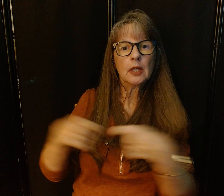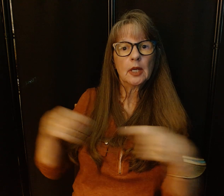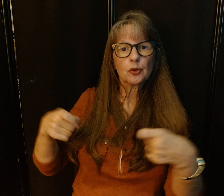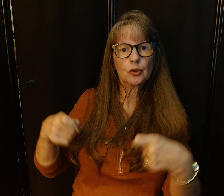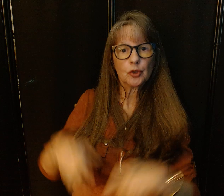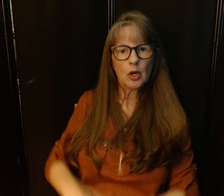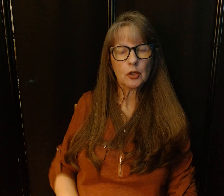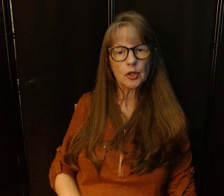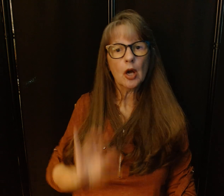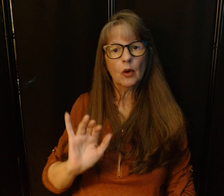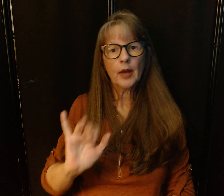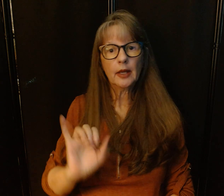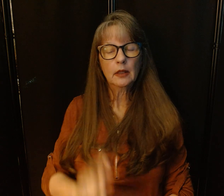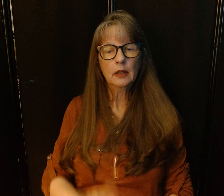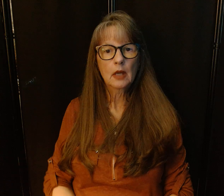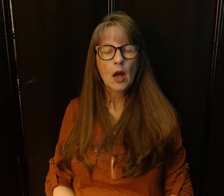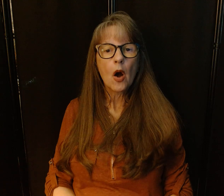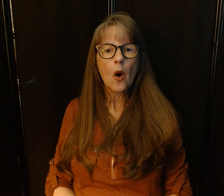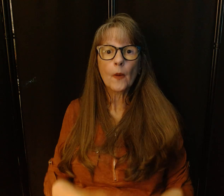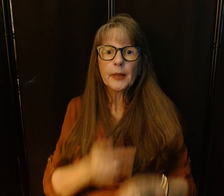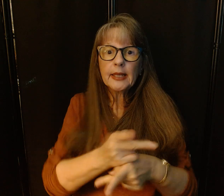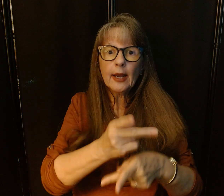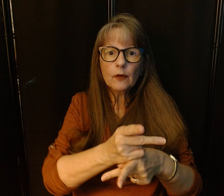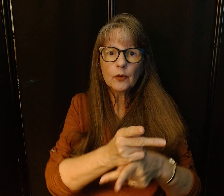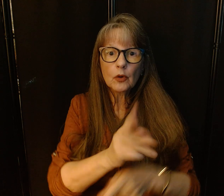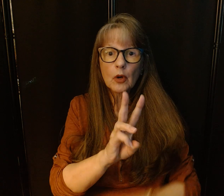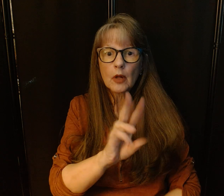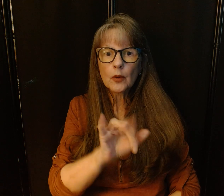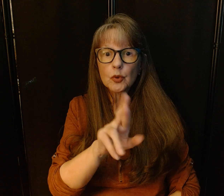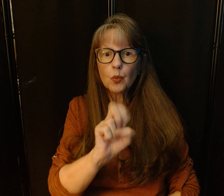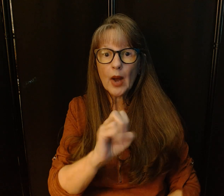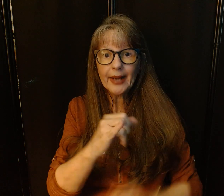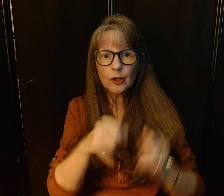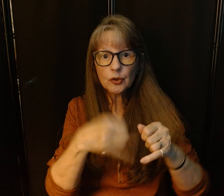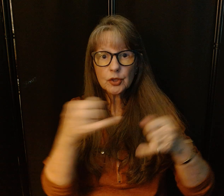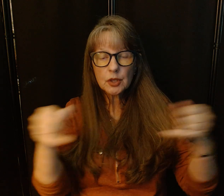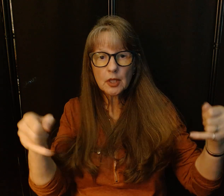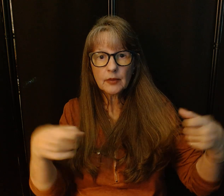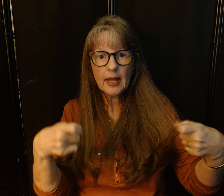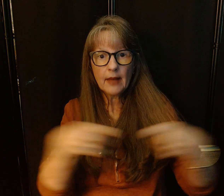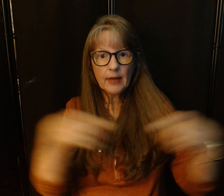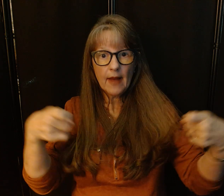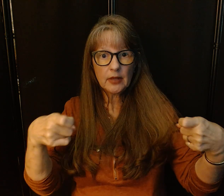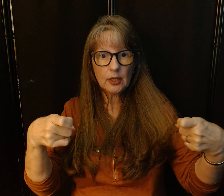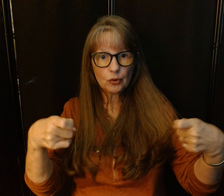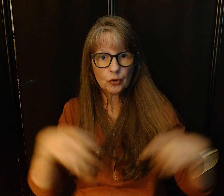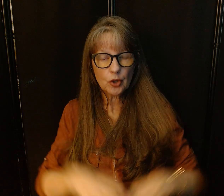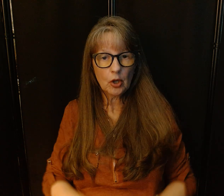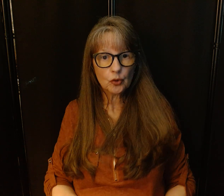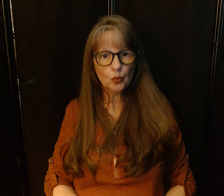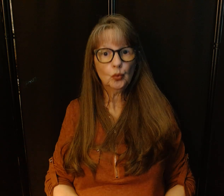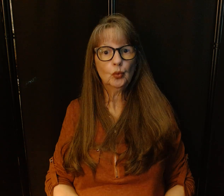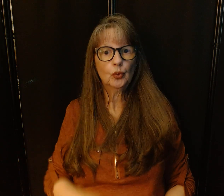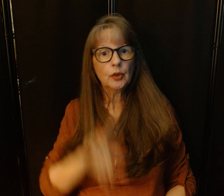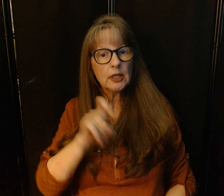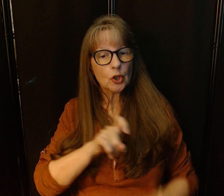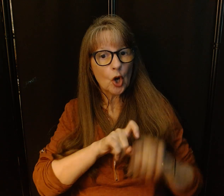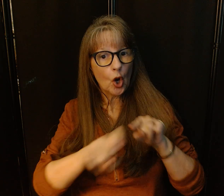electrical charge. Oh, okay. Or be careful, those wires, they have an electrical charge. Ooh, you need to call